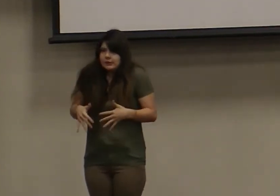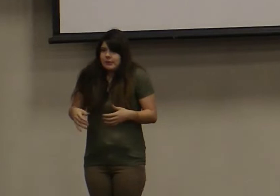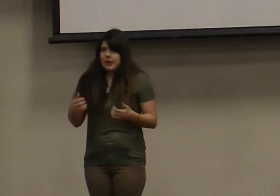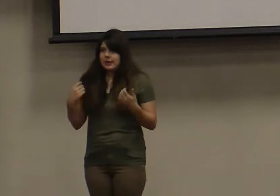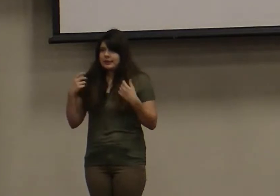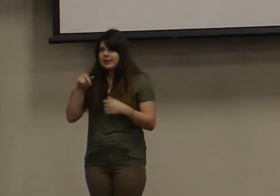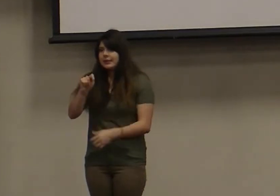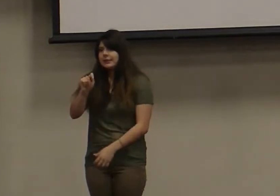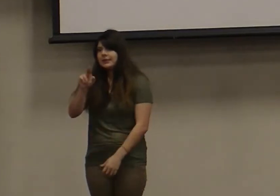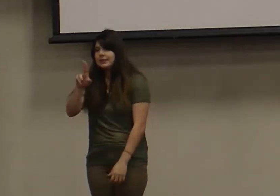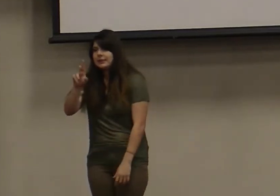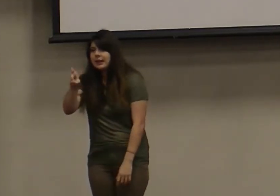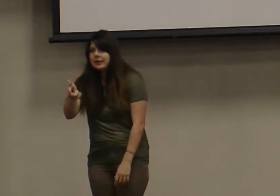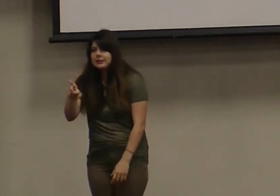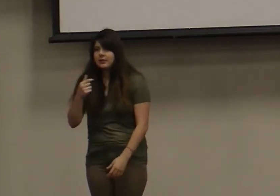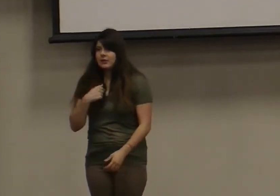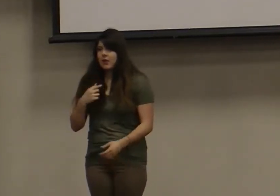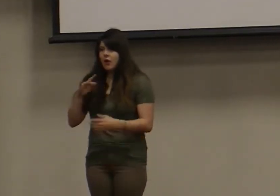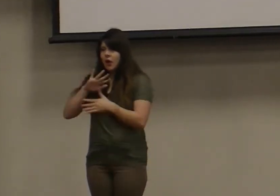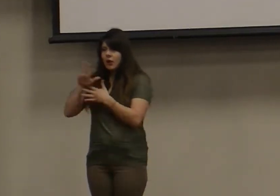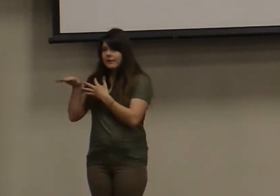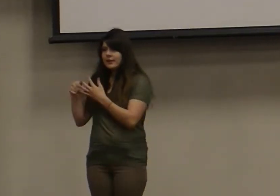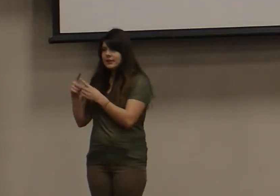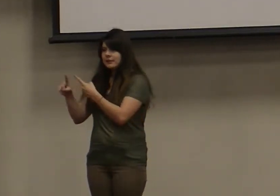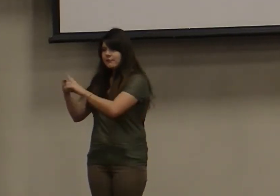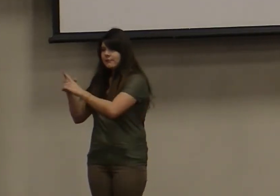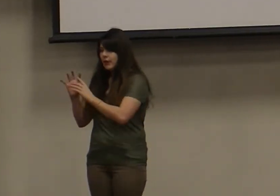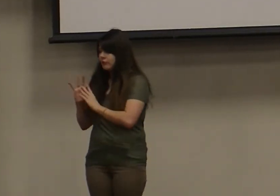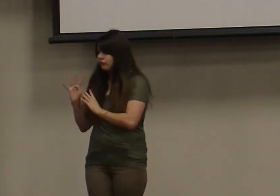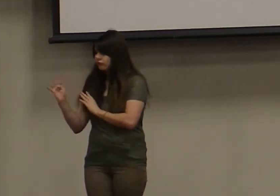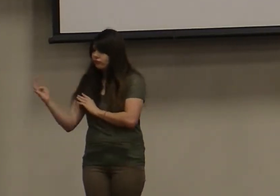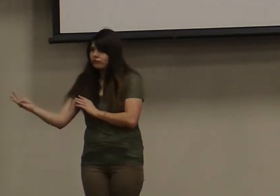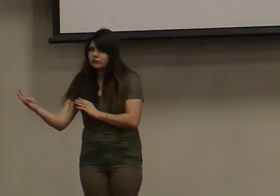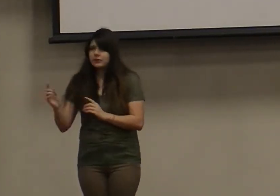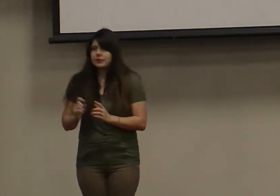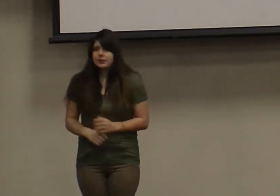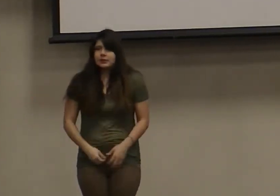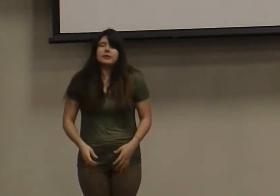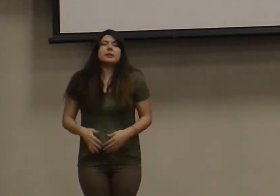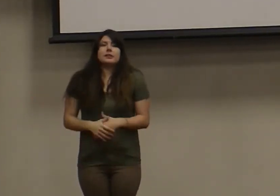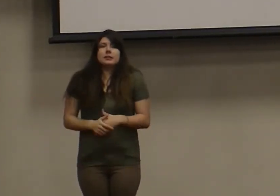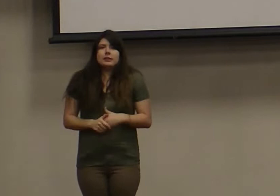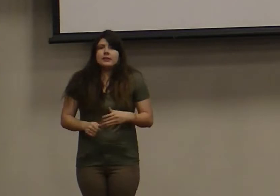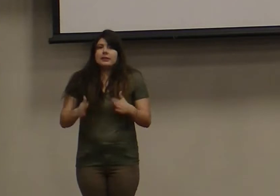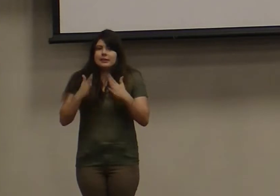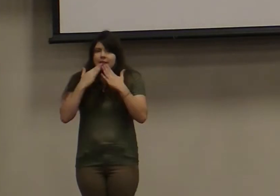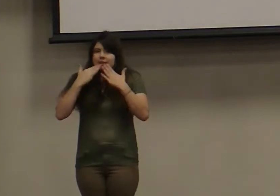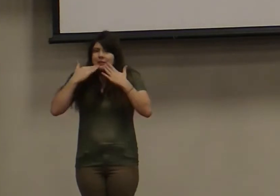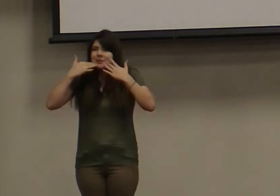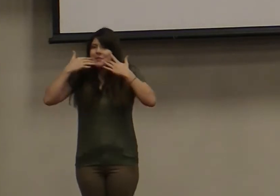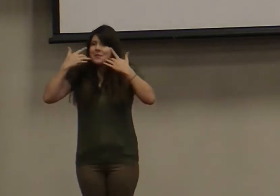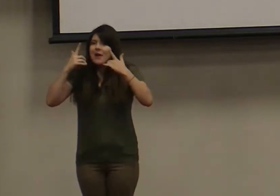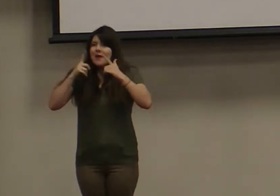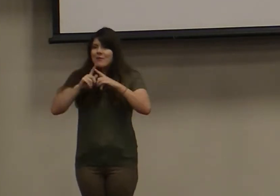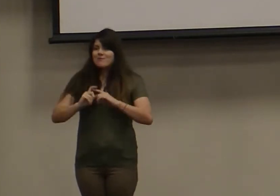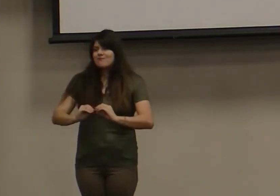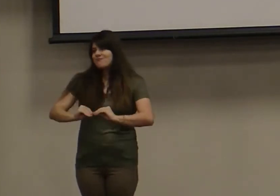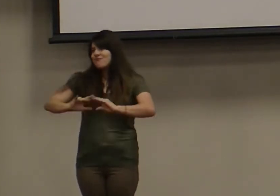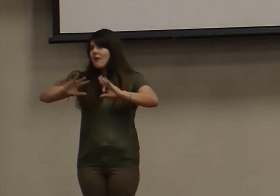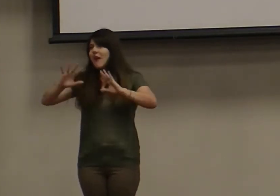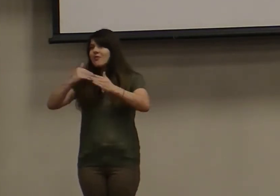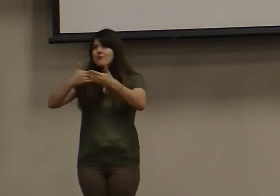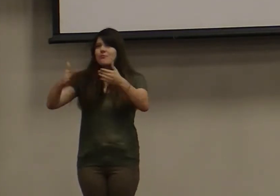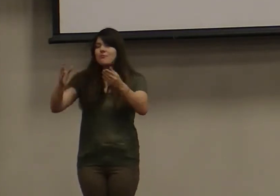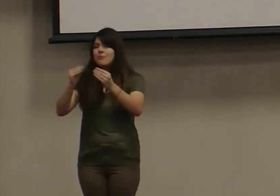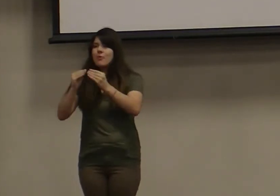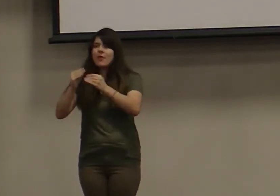with all of his buddies lined up there beside him. And his smile brightened the room more than any of the